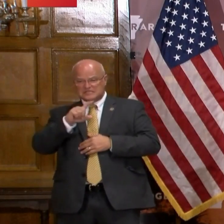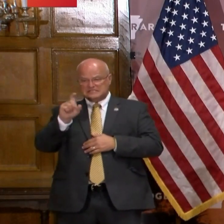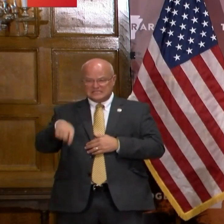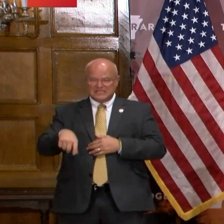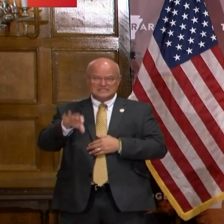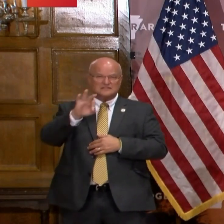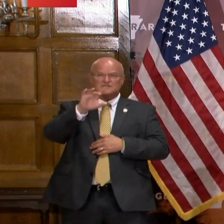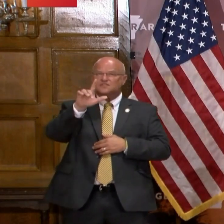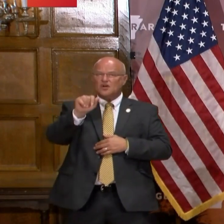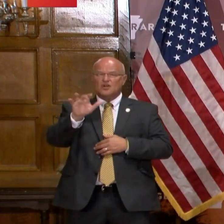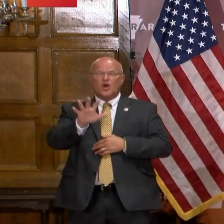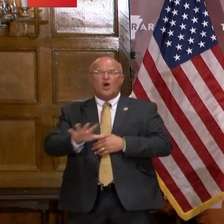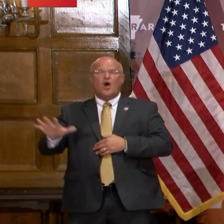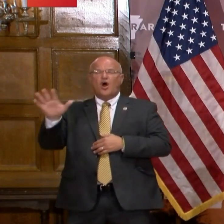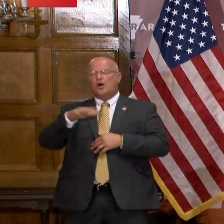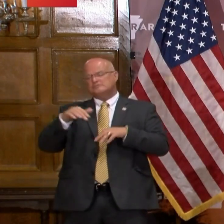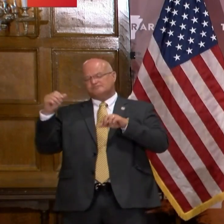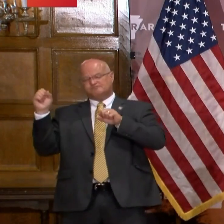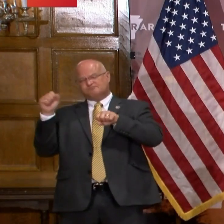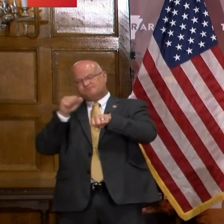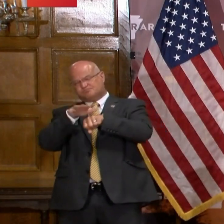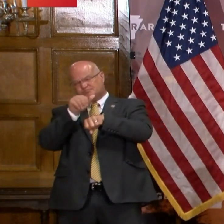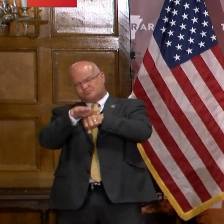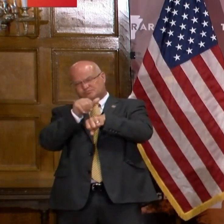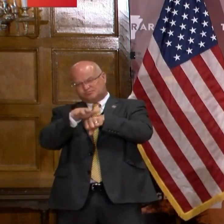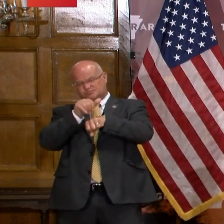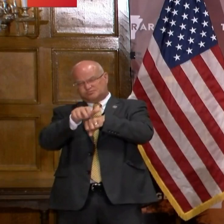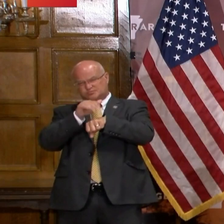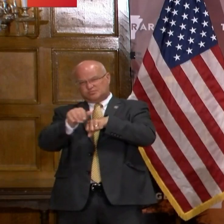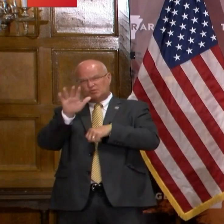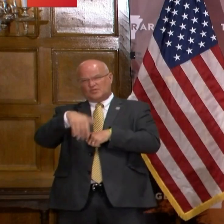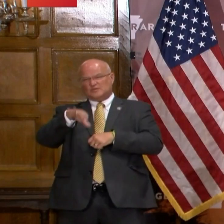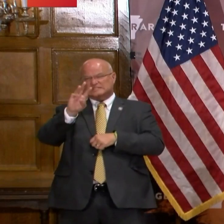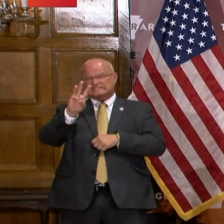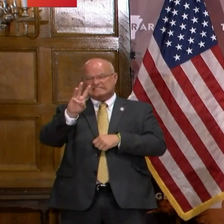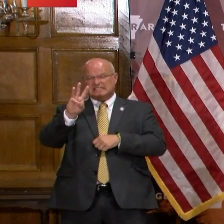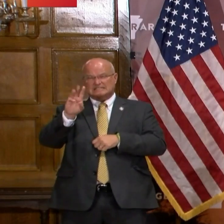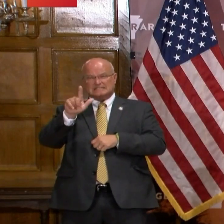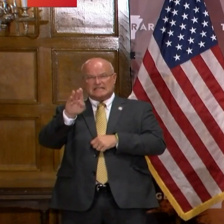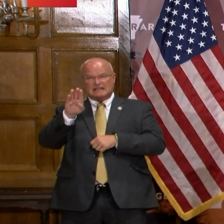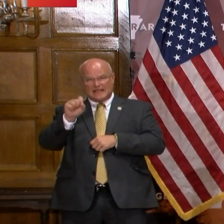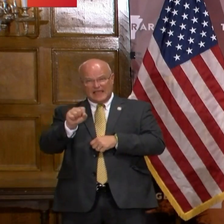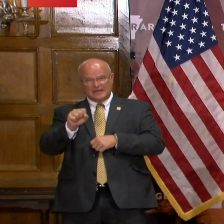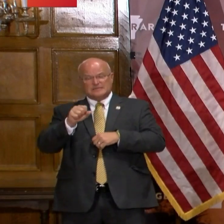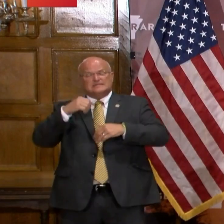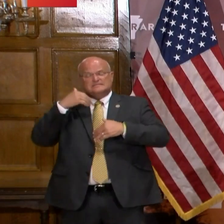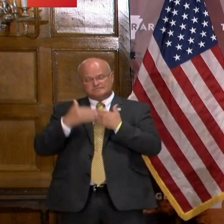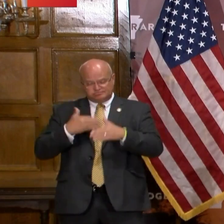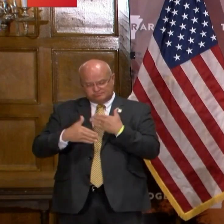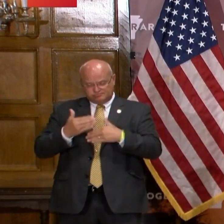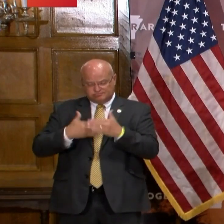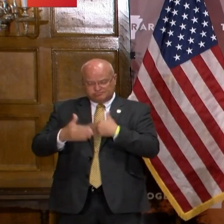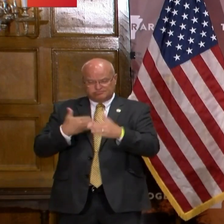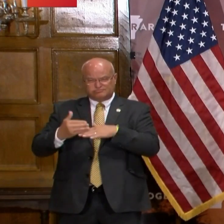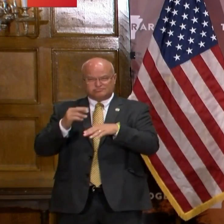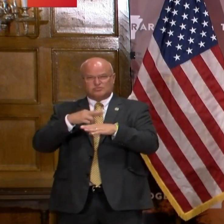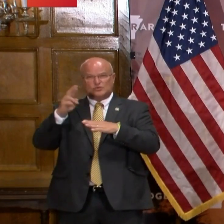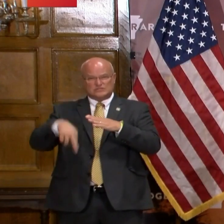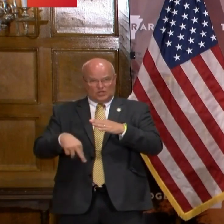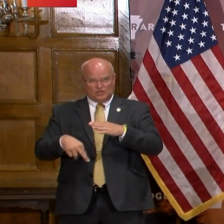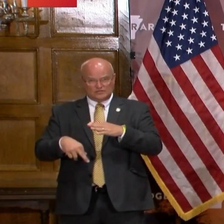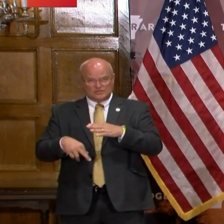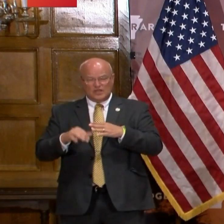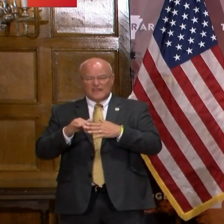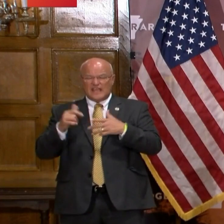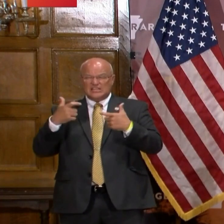Texas, Florida, all are flooding those 6 commercial labs to get testing results. And so